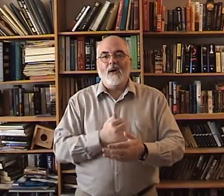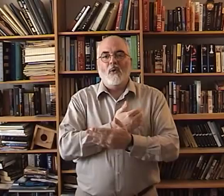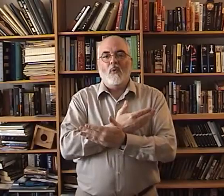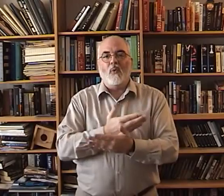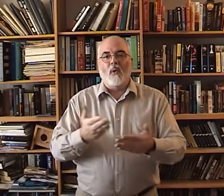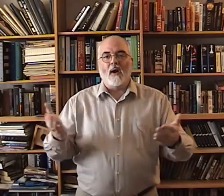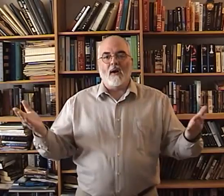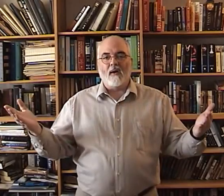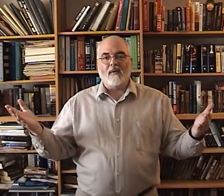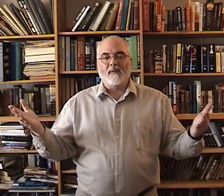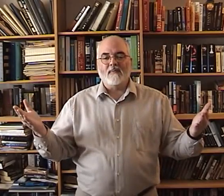anywhere.